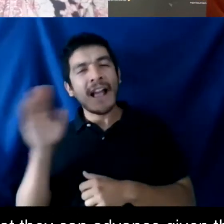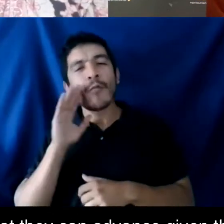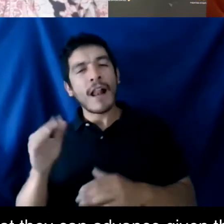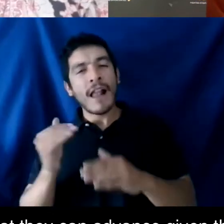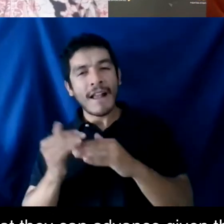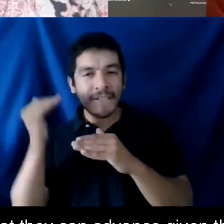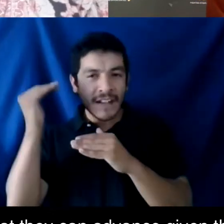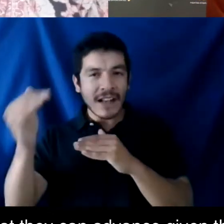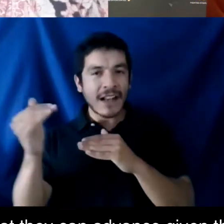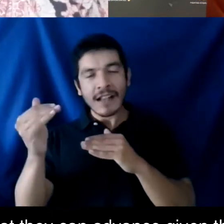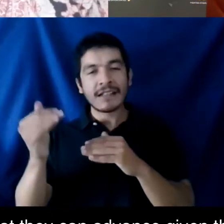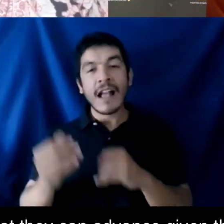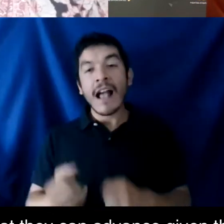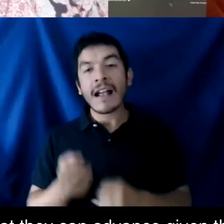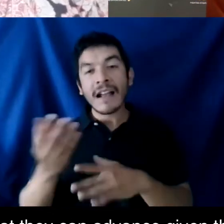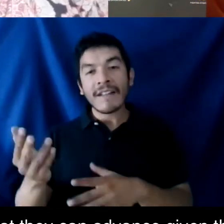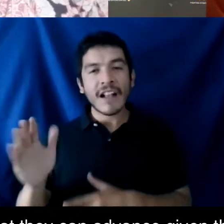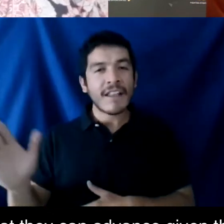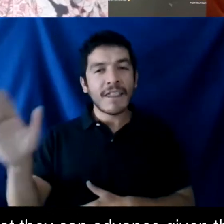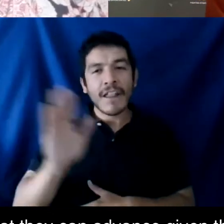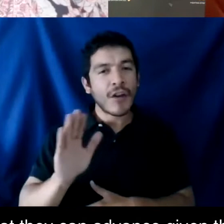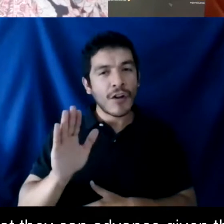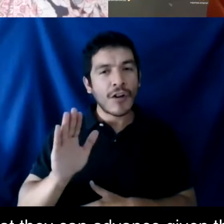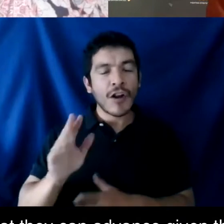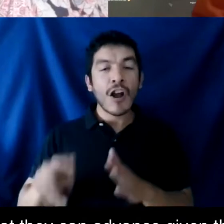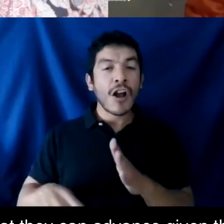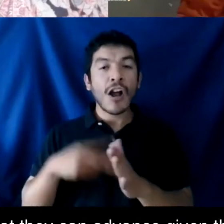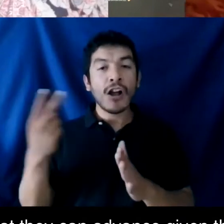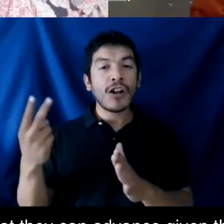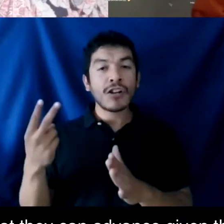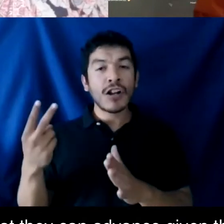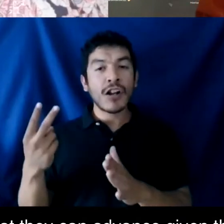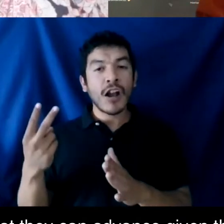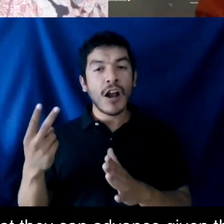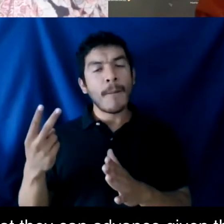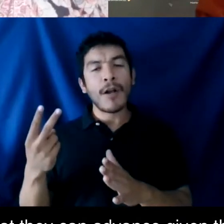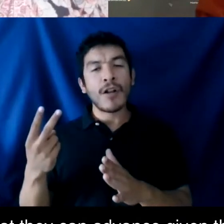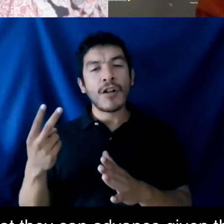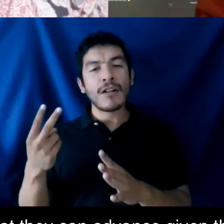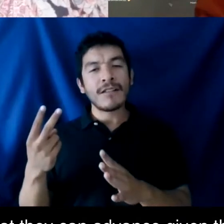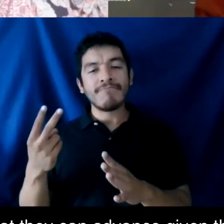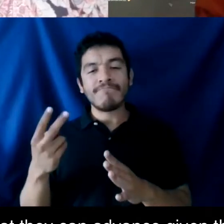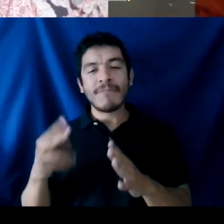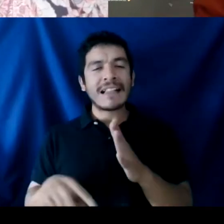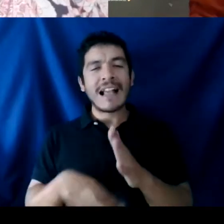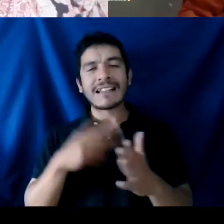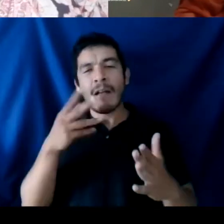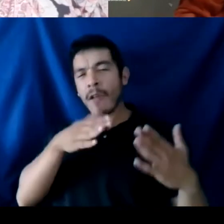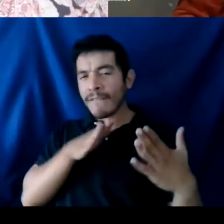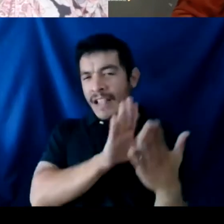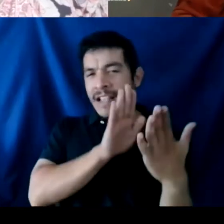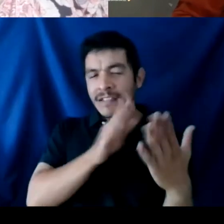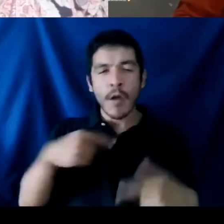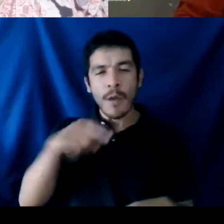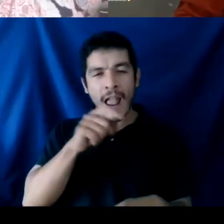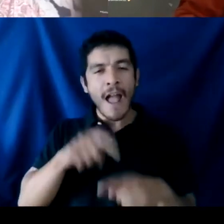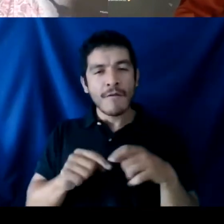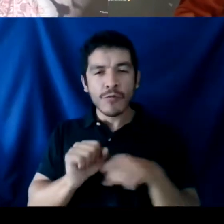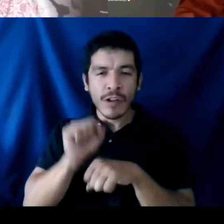advance, given the double hurdle that we overcome and excel. uh,